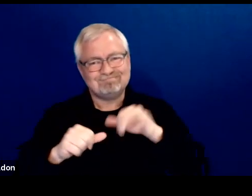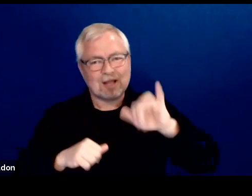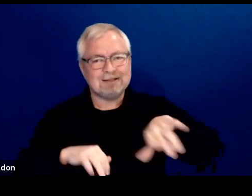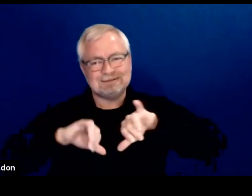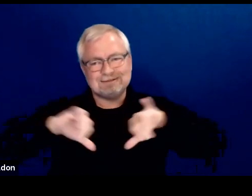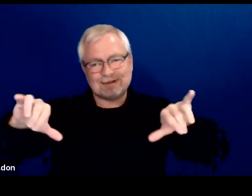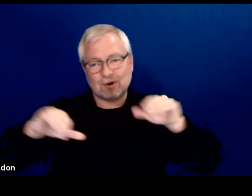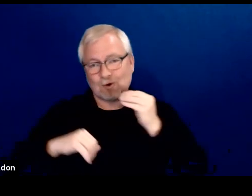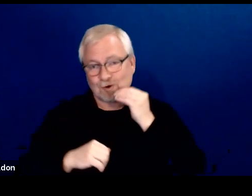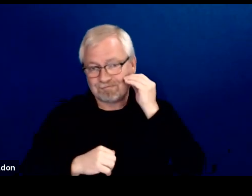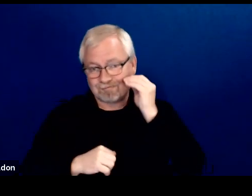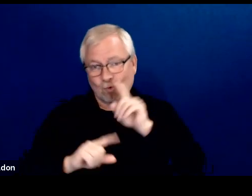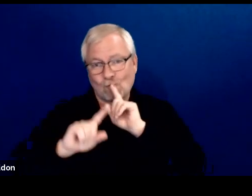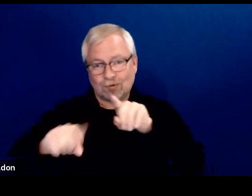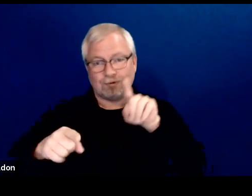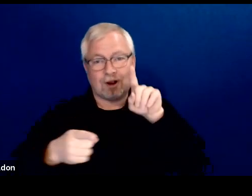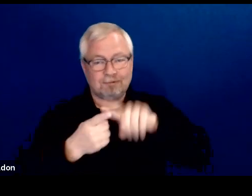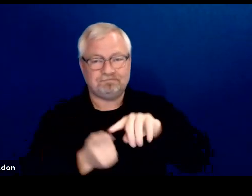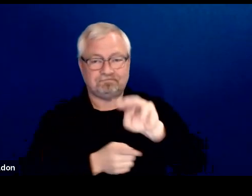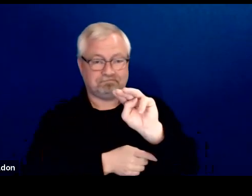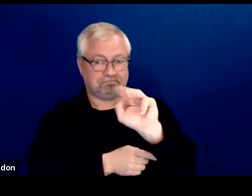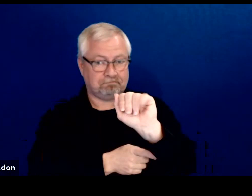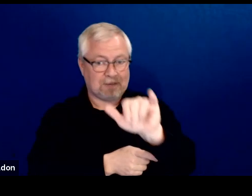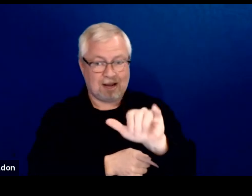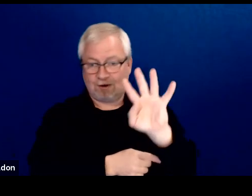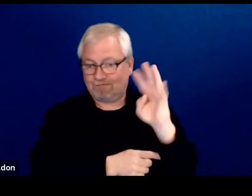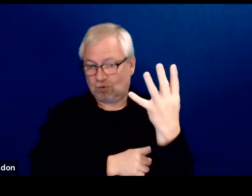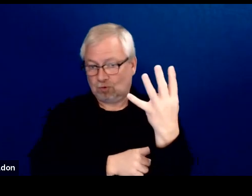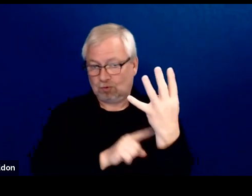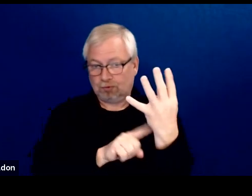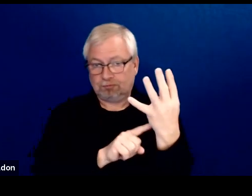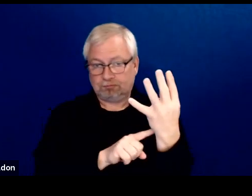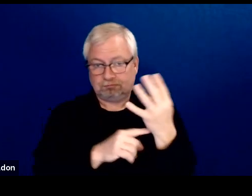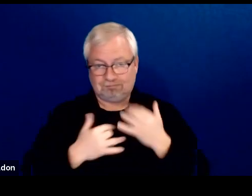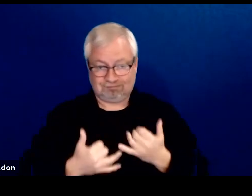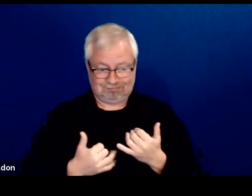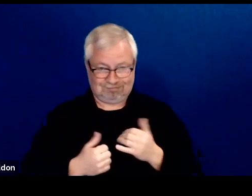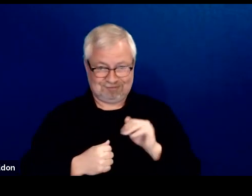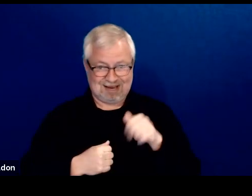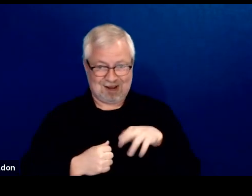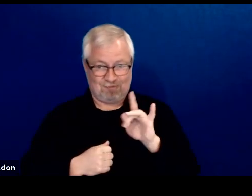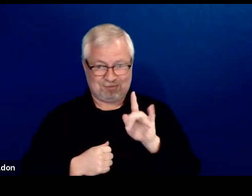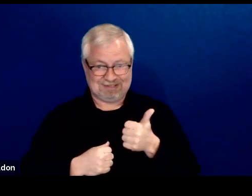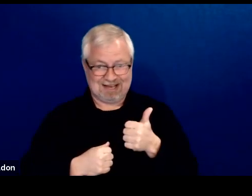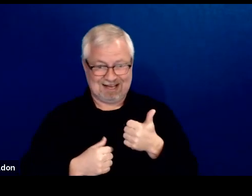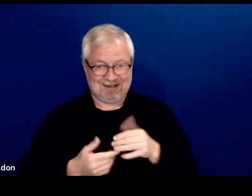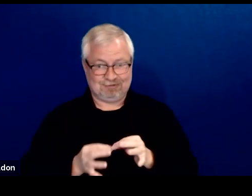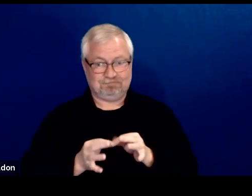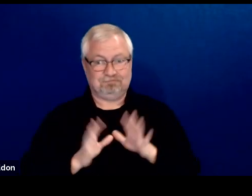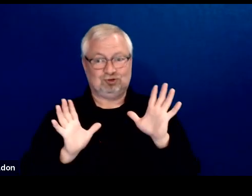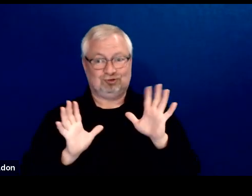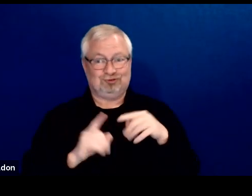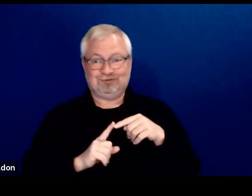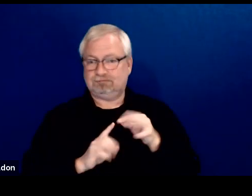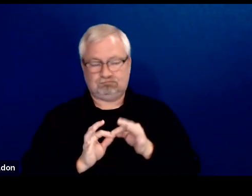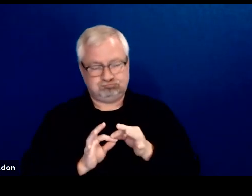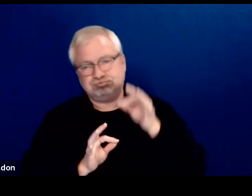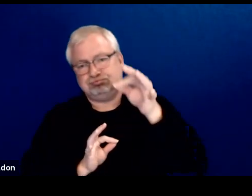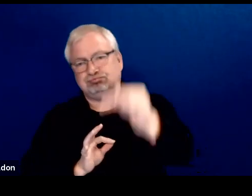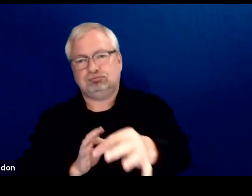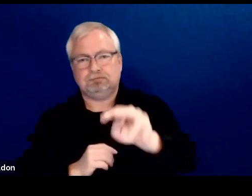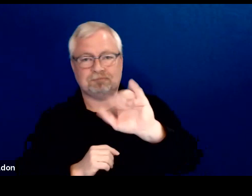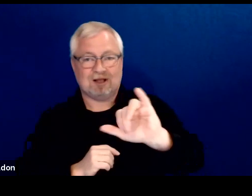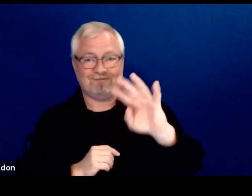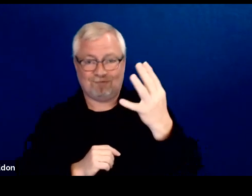until May 4th from the April 10th. We will then align the public accommodation order. That's the issue on bars and